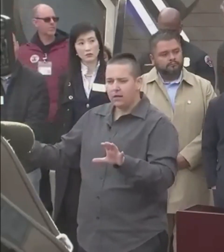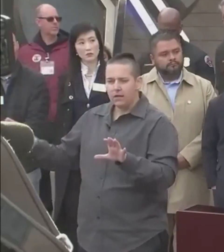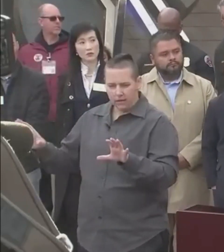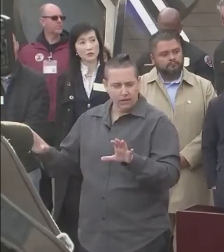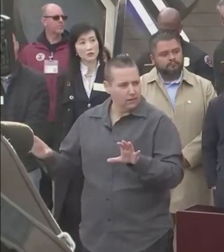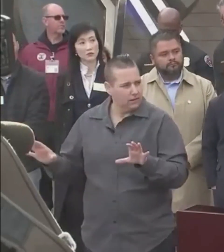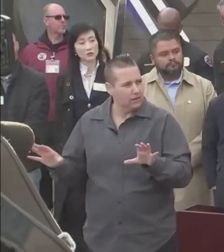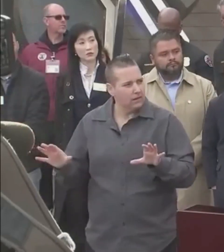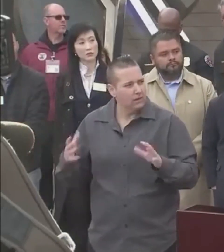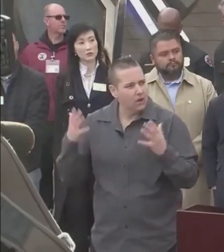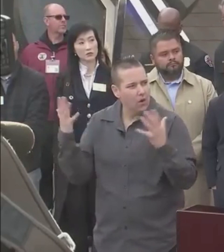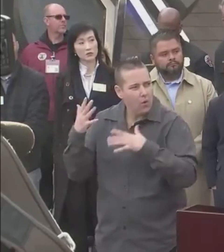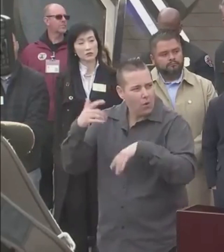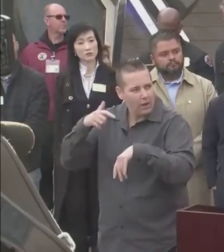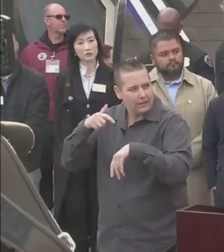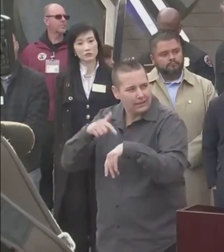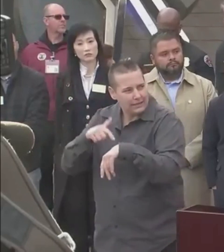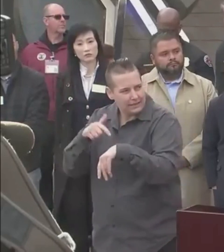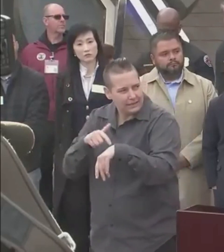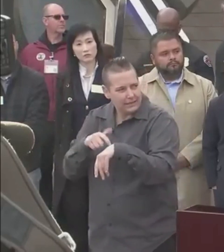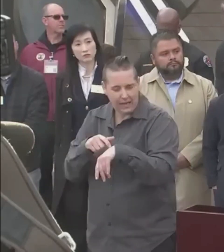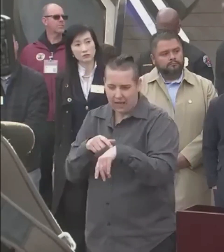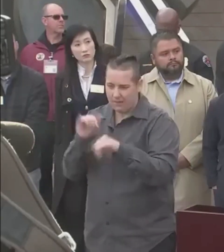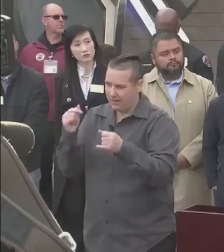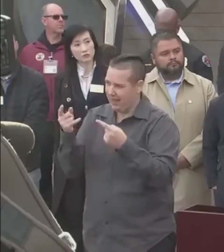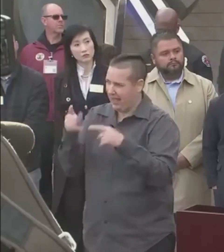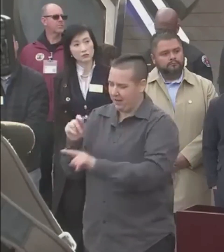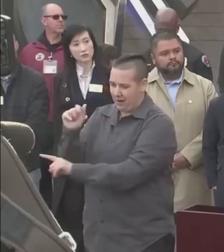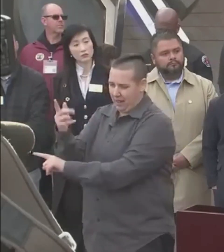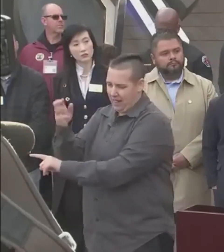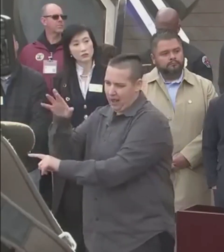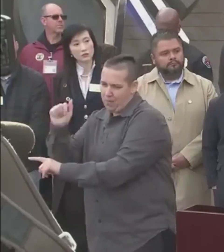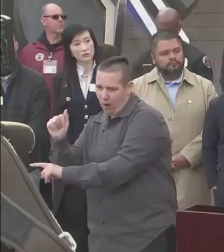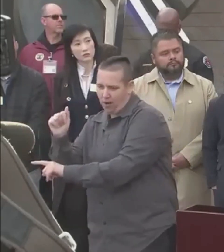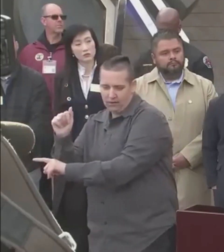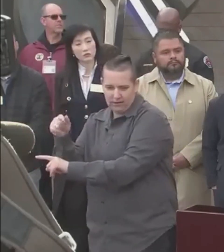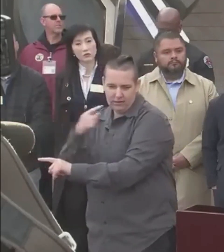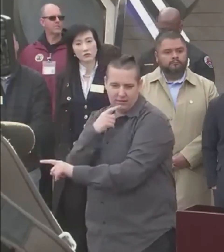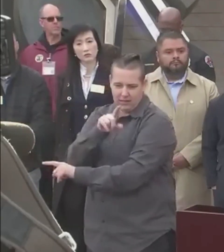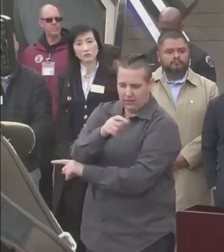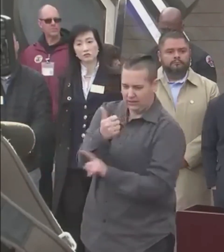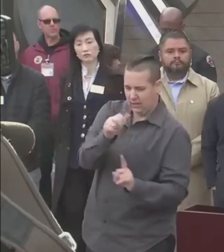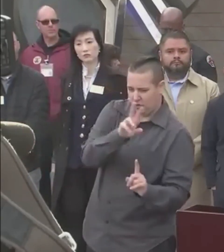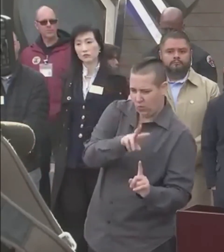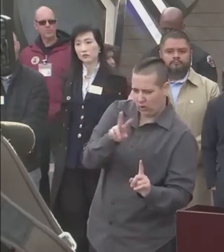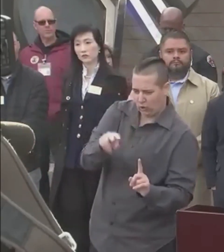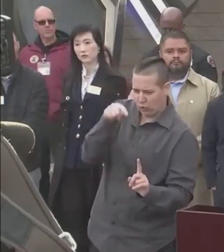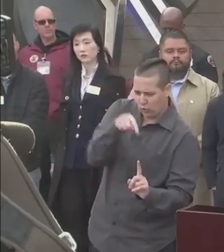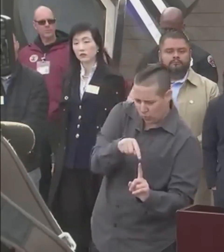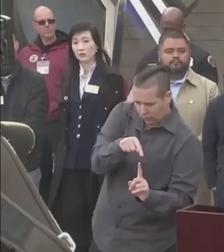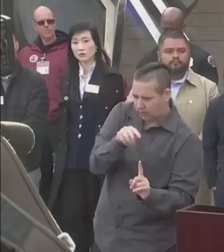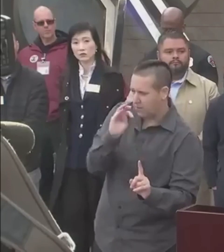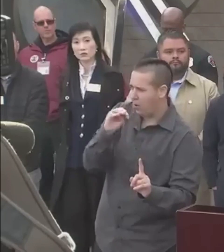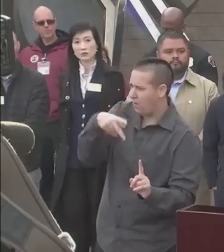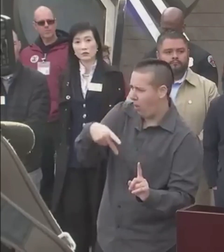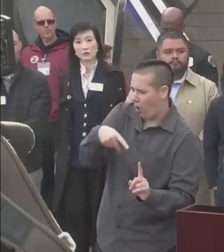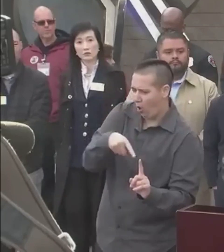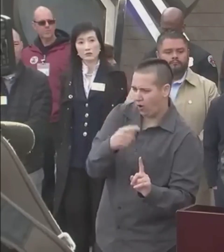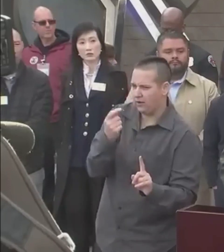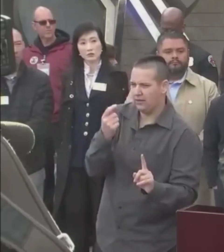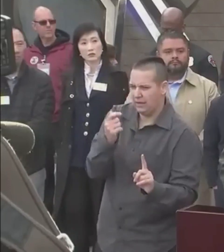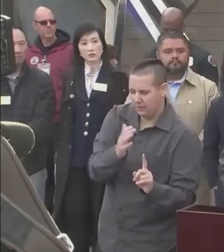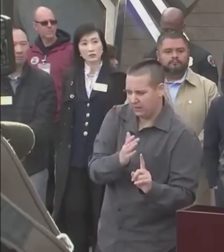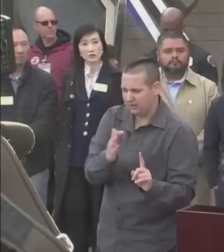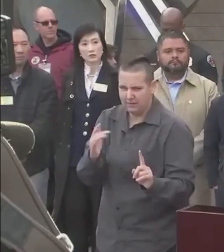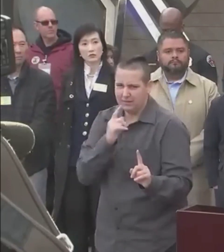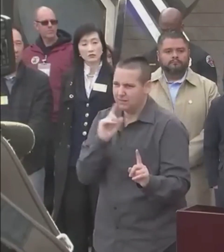weapon savagery. This needs to stop. That's the last straw. State Senator Janet Nguyen, R. Huntington